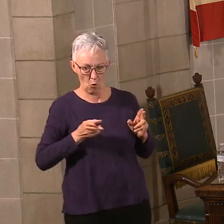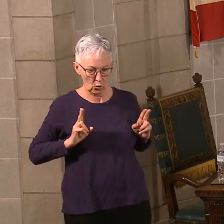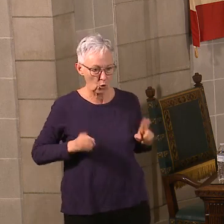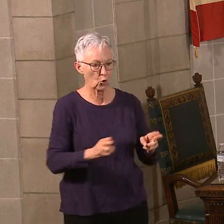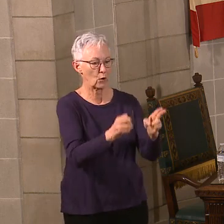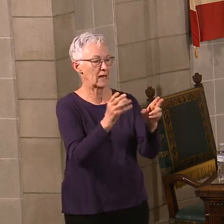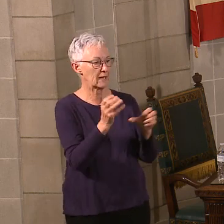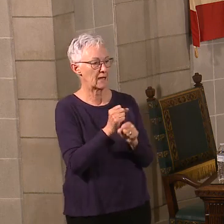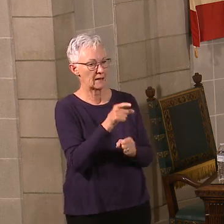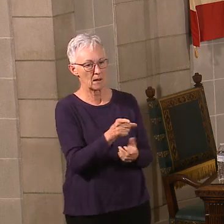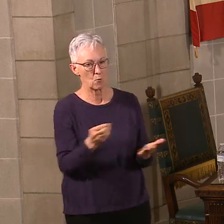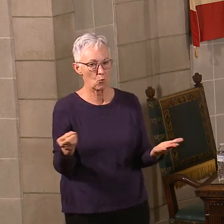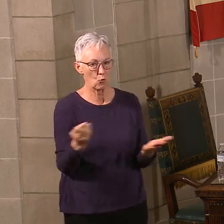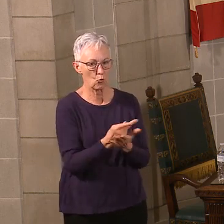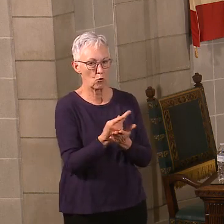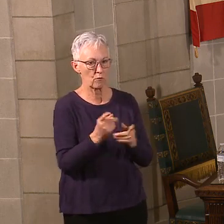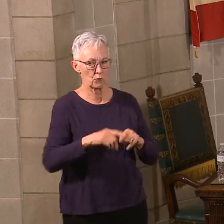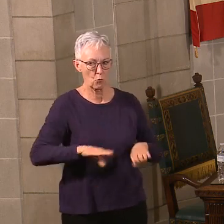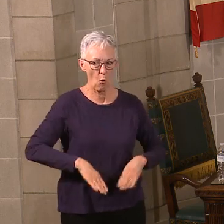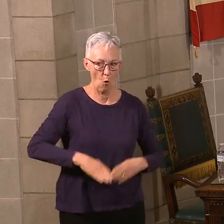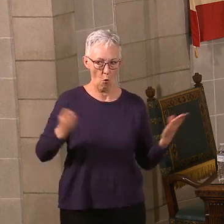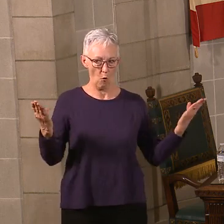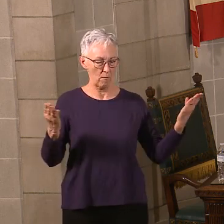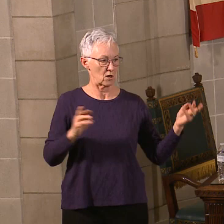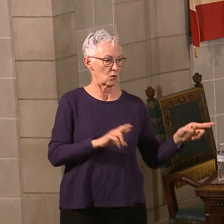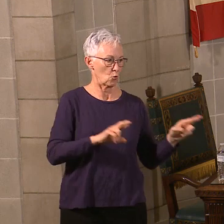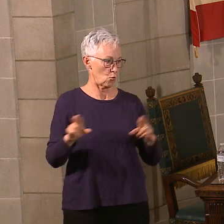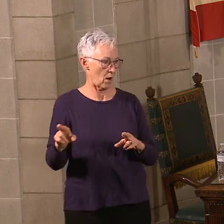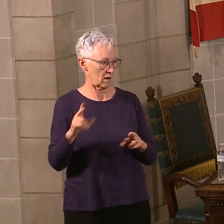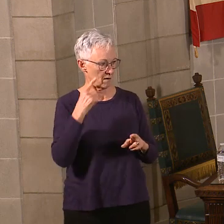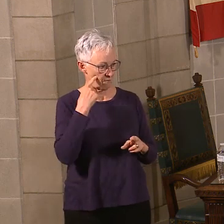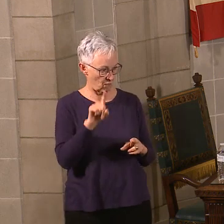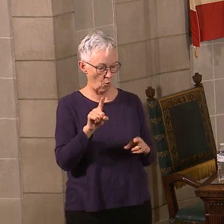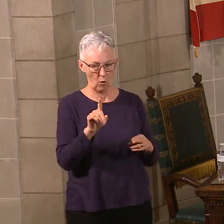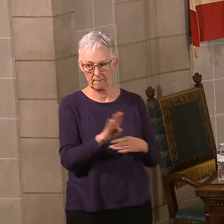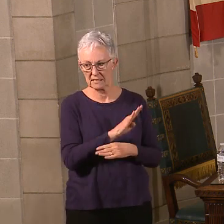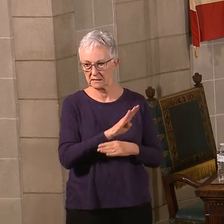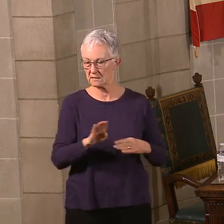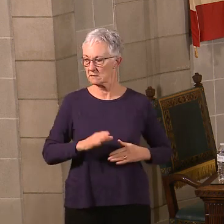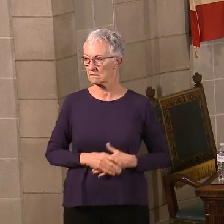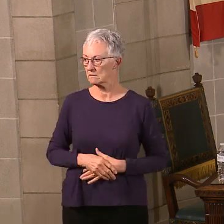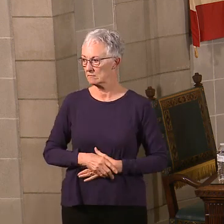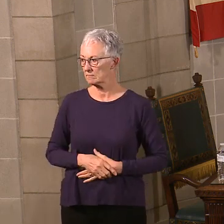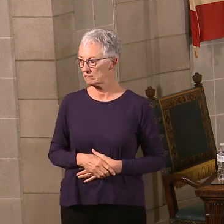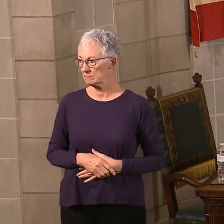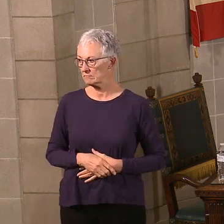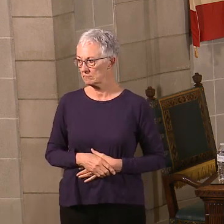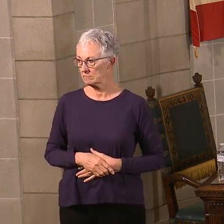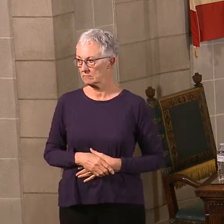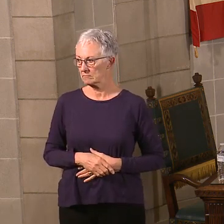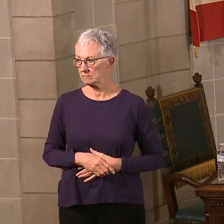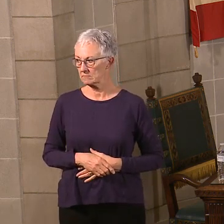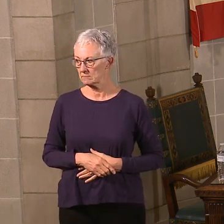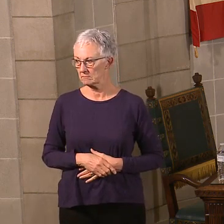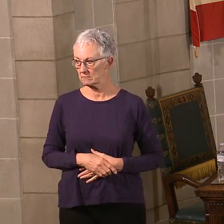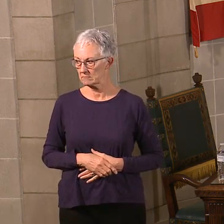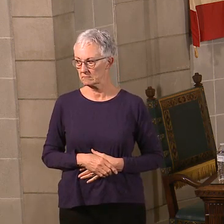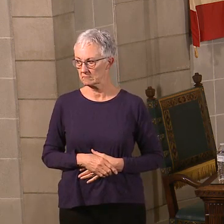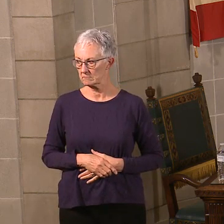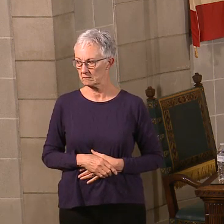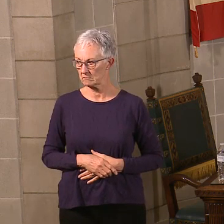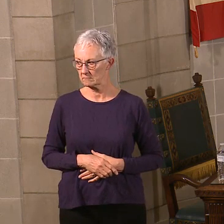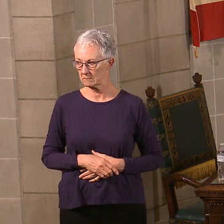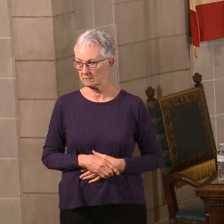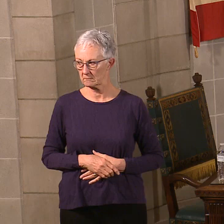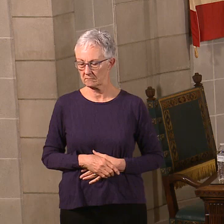but I can't give you an answer specifically whether or not the federal government will be able to fast-track that. Taylor. Okay, we have several questions. Don Walton has a